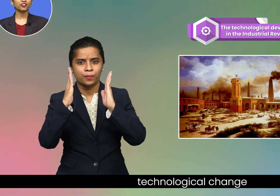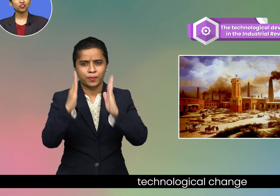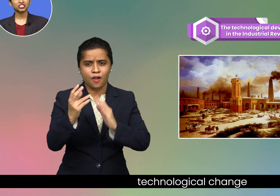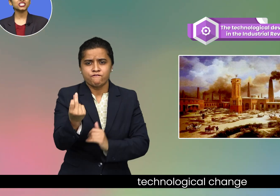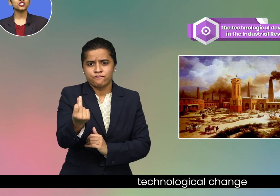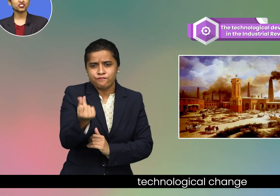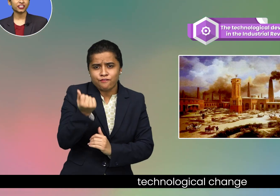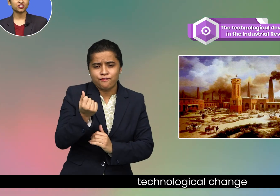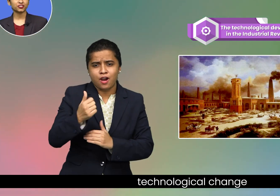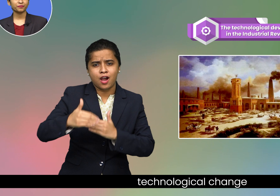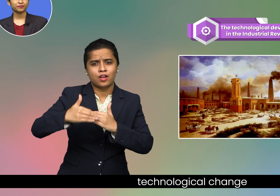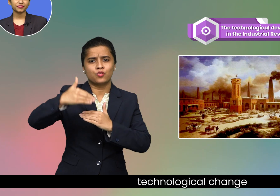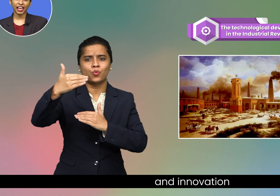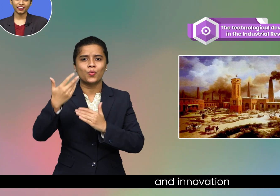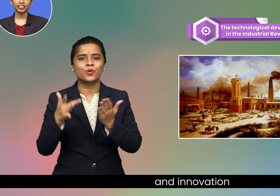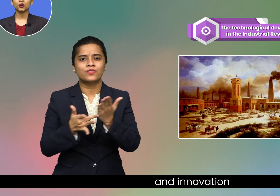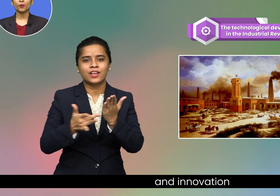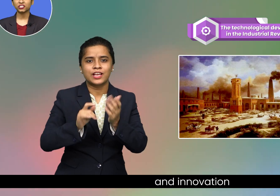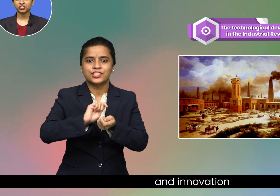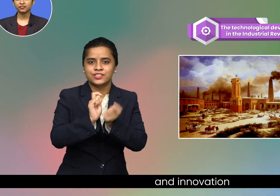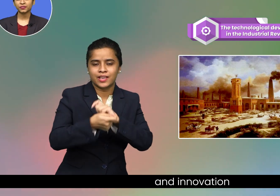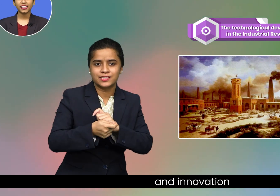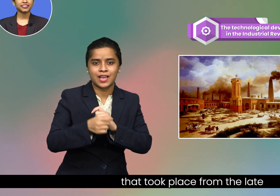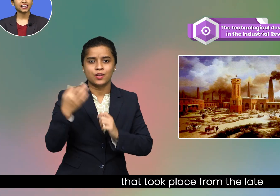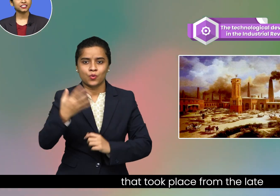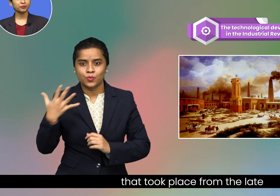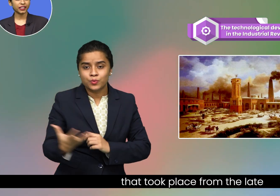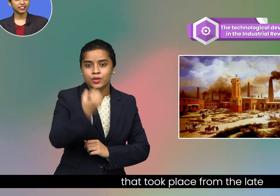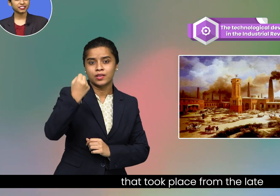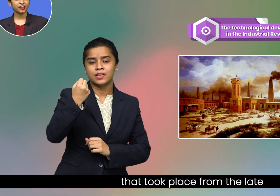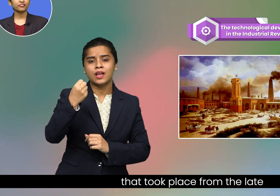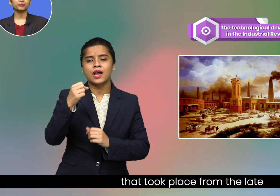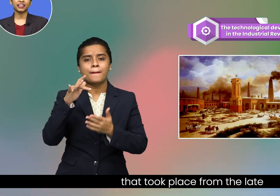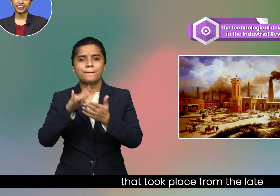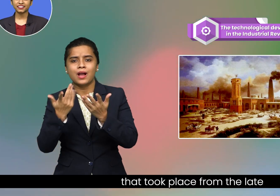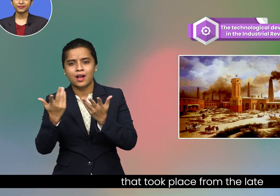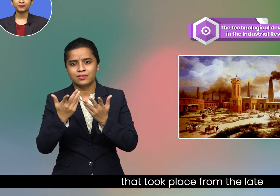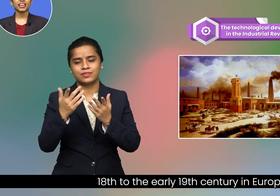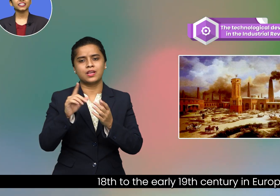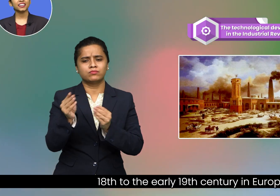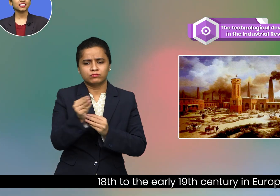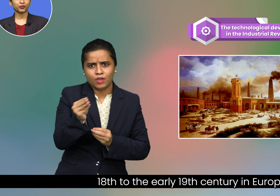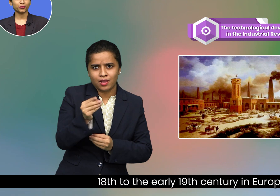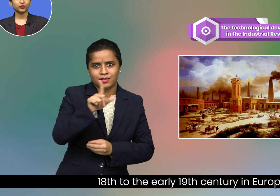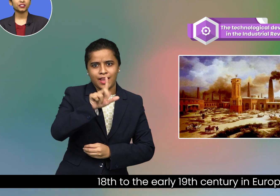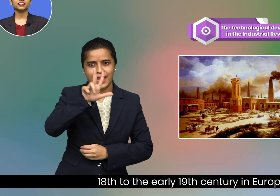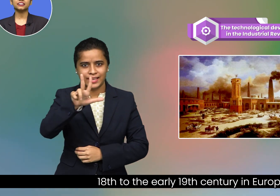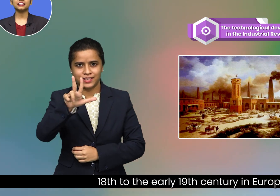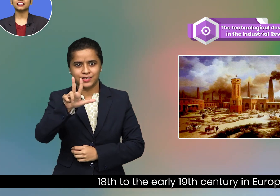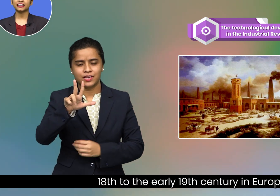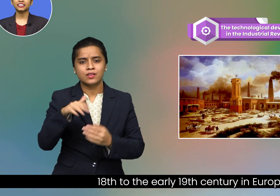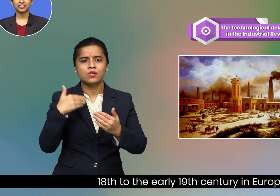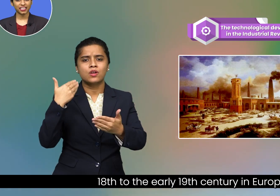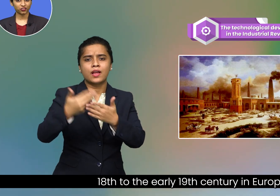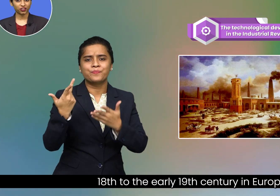rapid technological change and innovation that took place from the late 18th to the